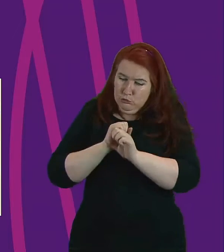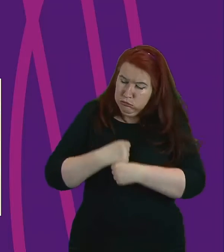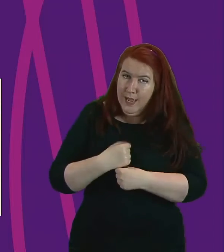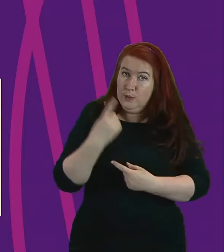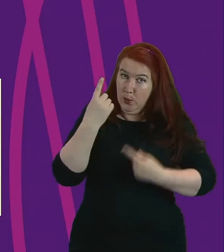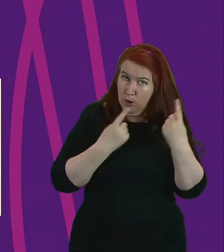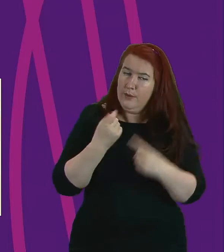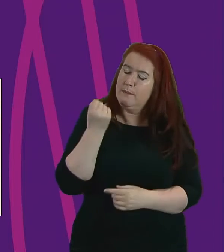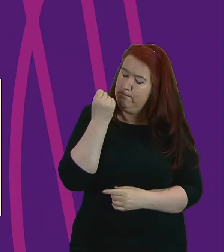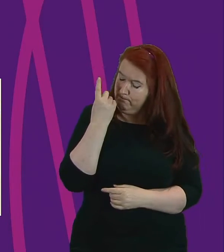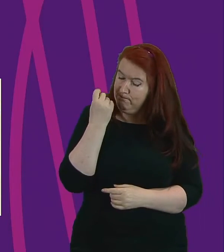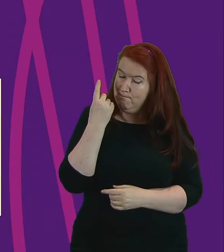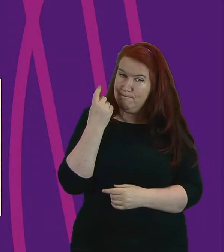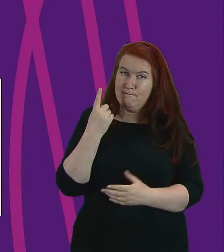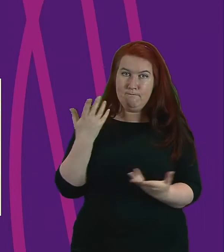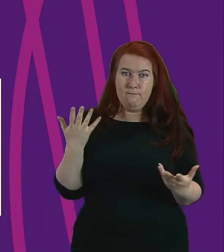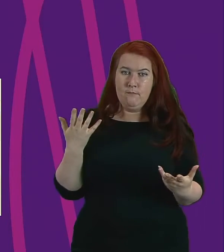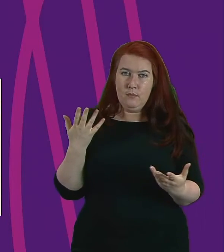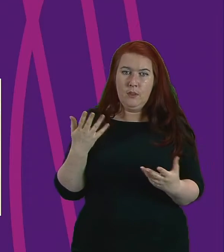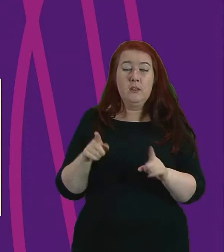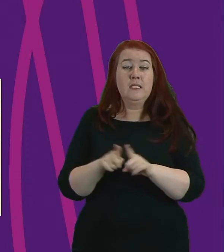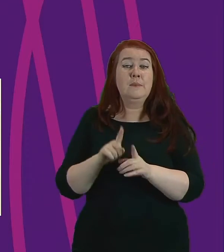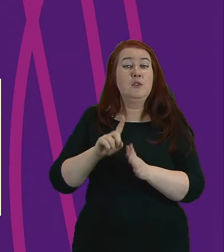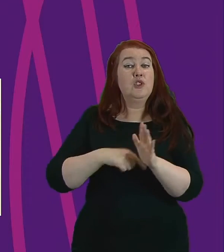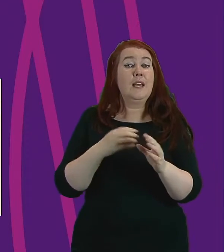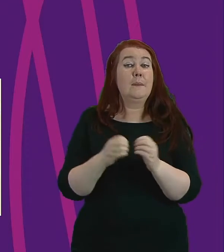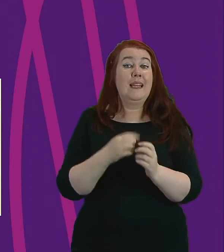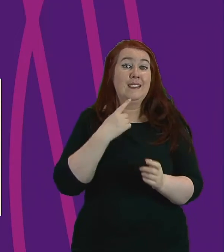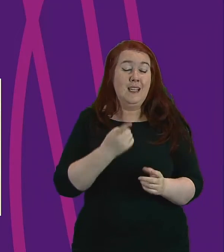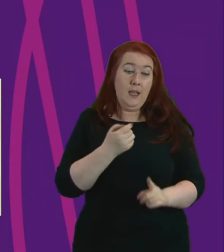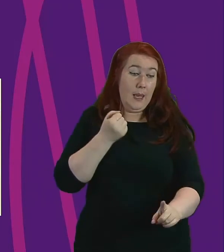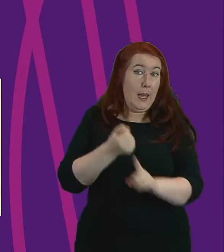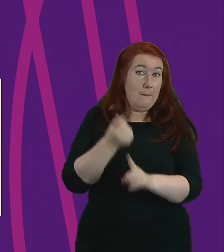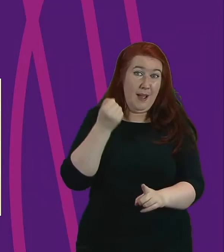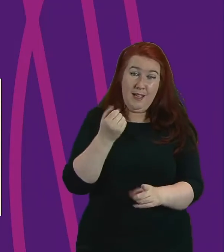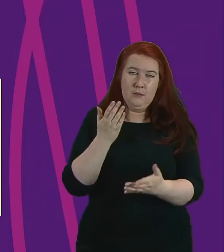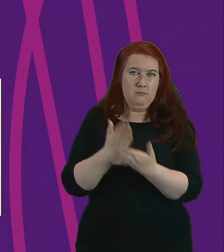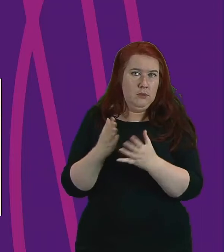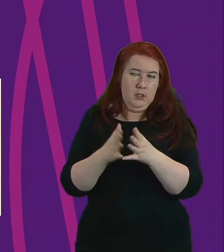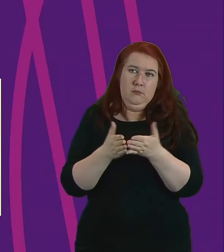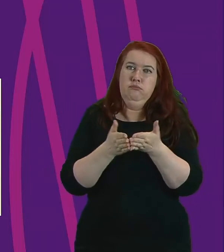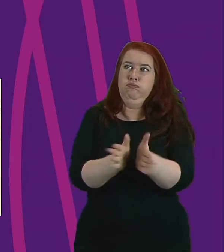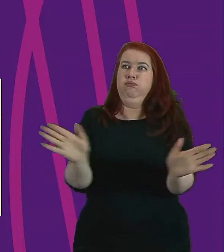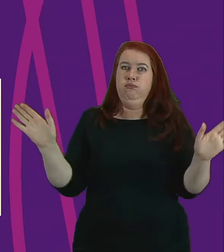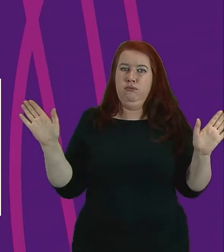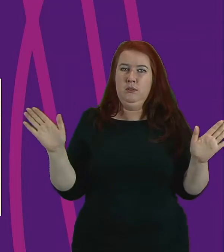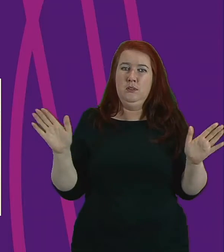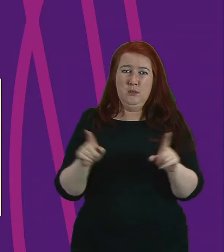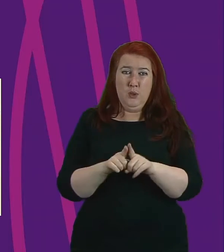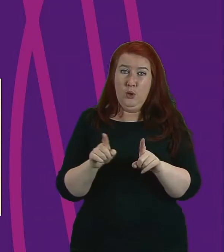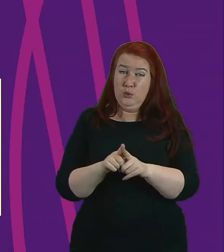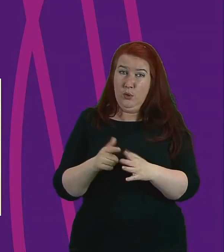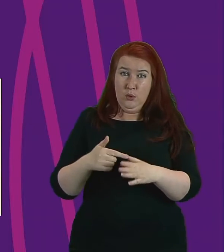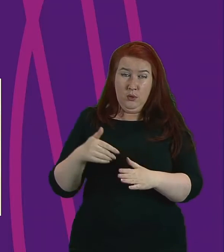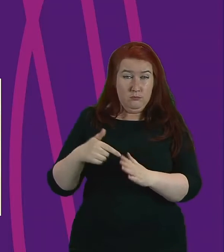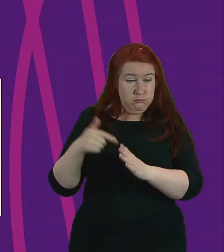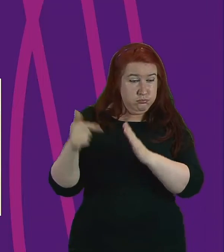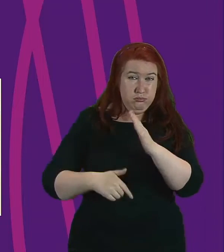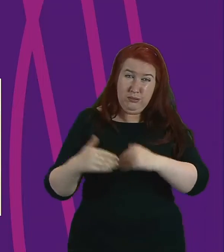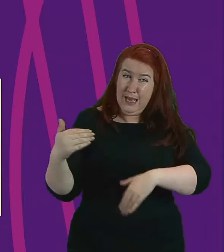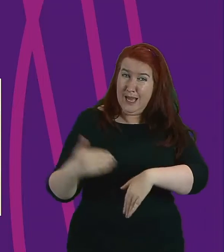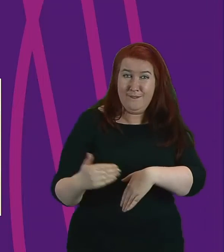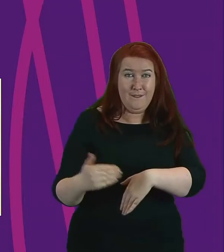have been unimaginable, and as Jackie Baillie says, the impact has been widespread and it's been deep. Tom Arthur